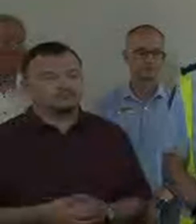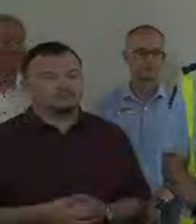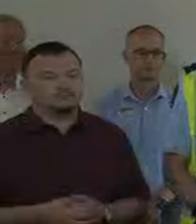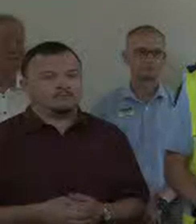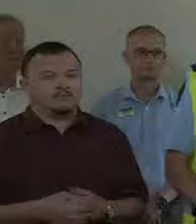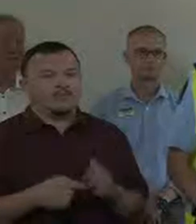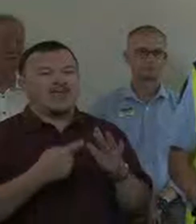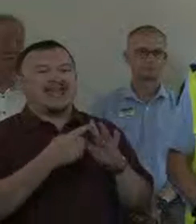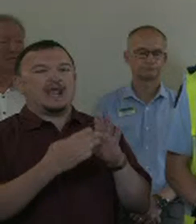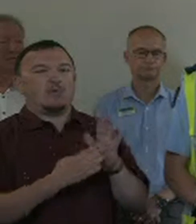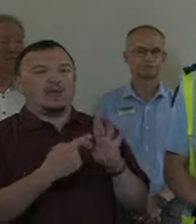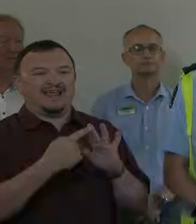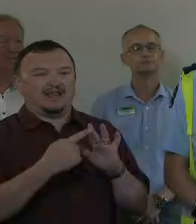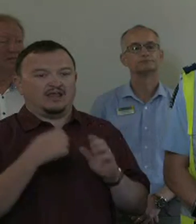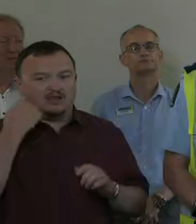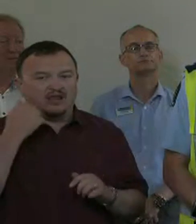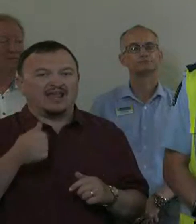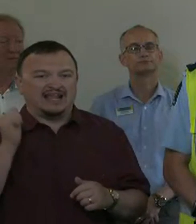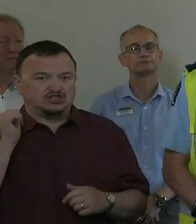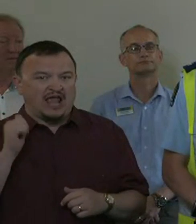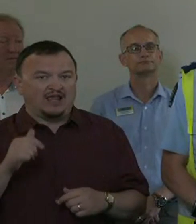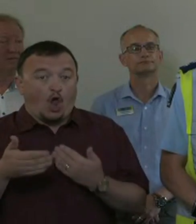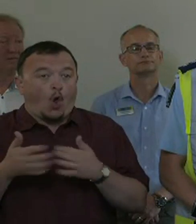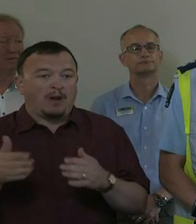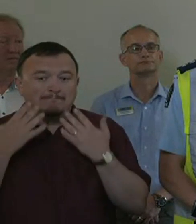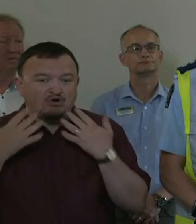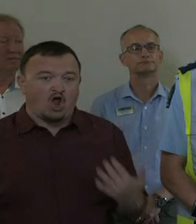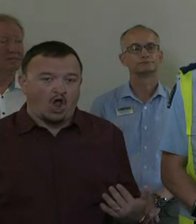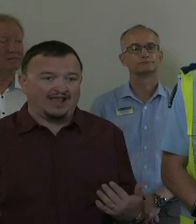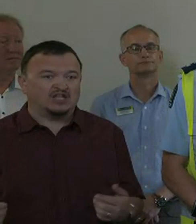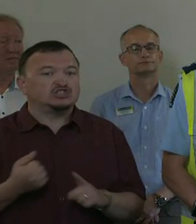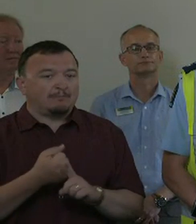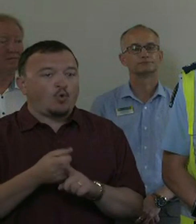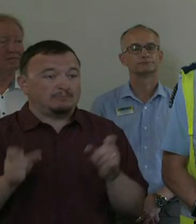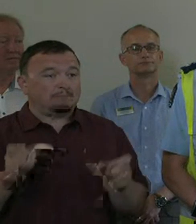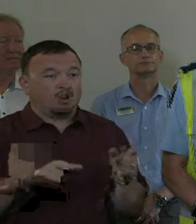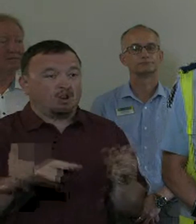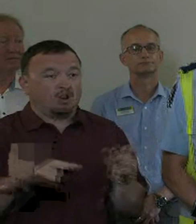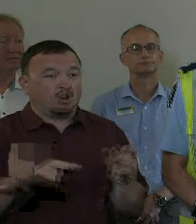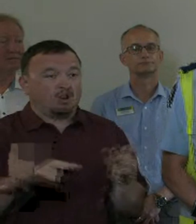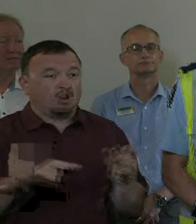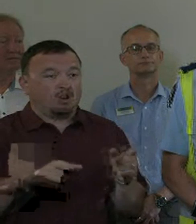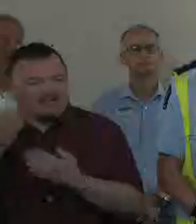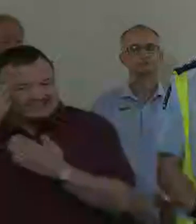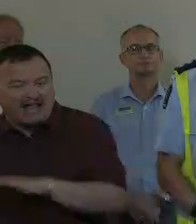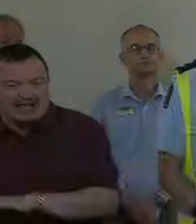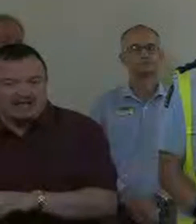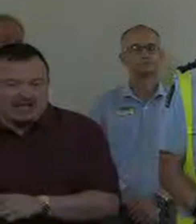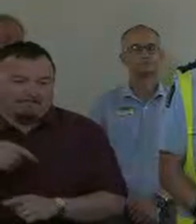Iwi yesterday, the local iwi met and have opened up marae to support people who don't have anywhere to stay.